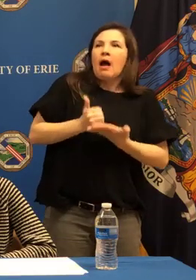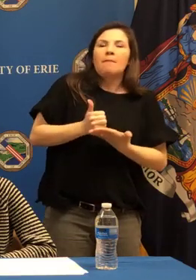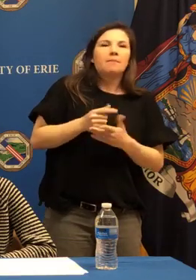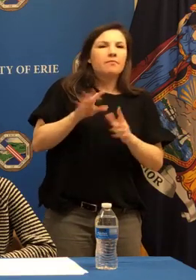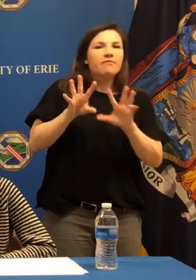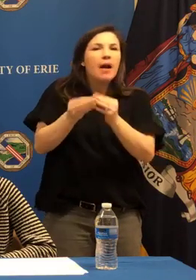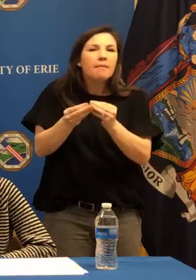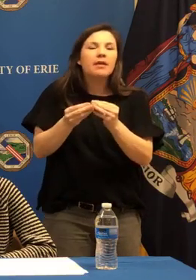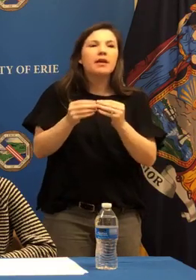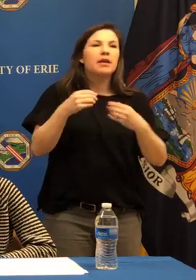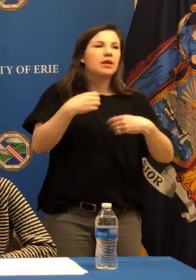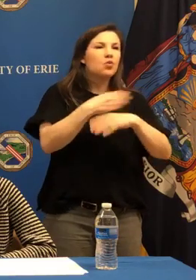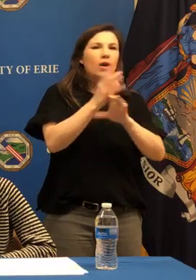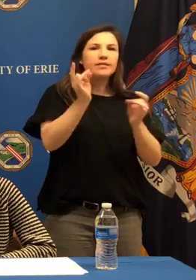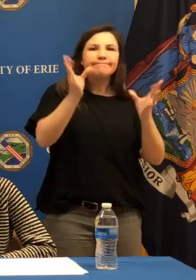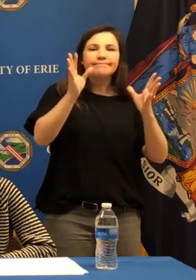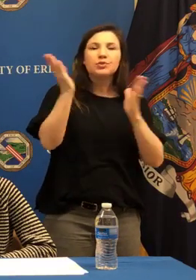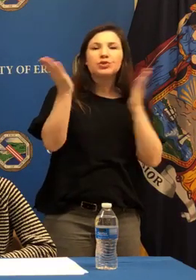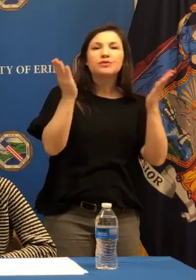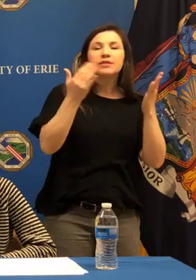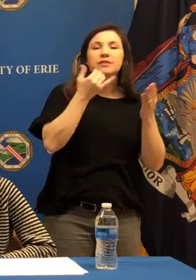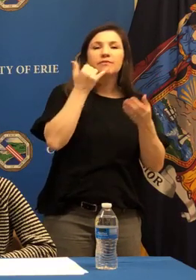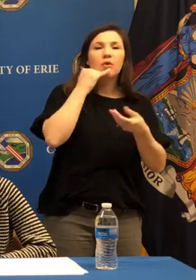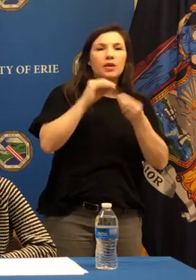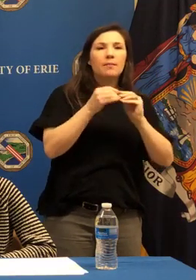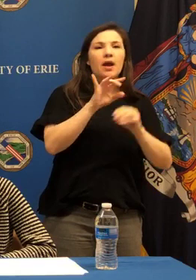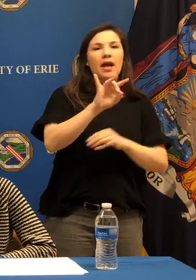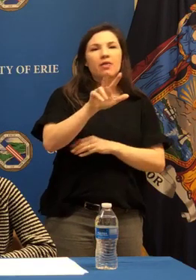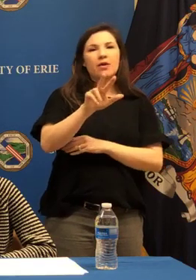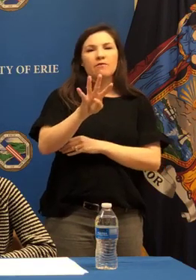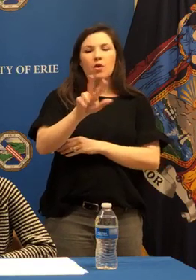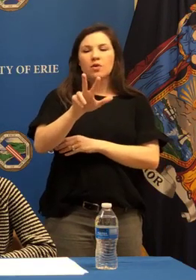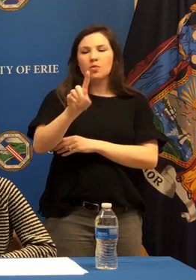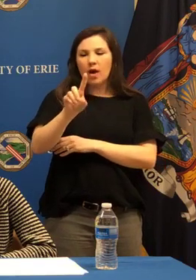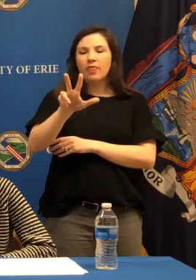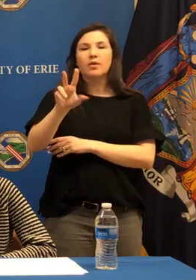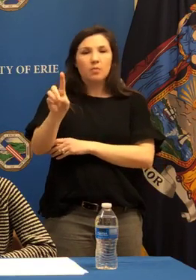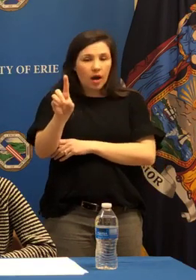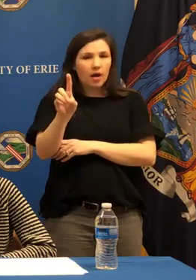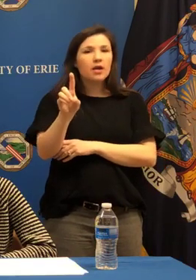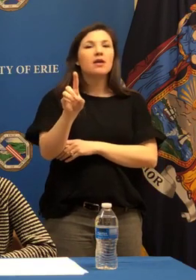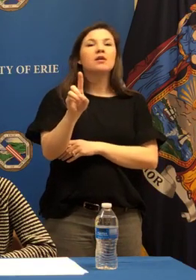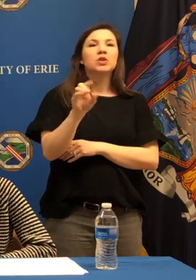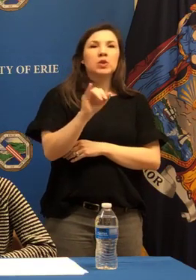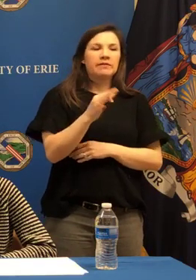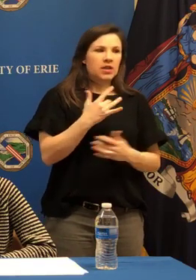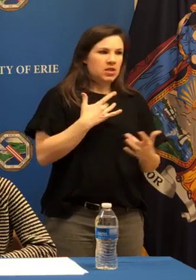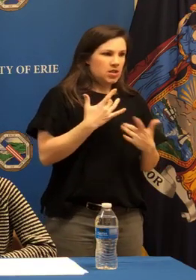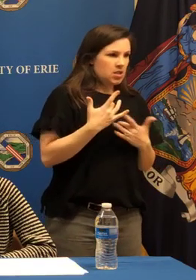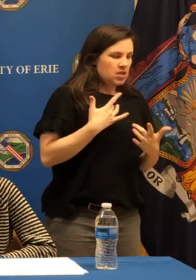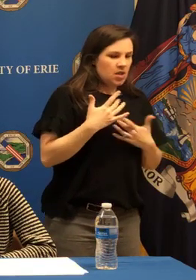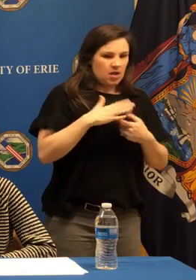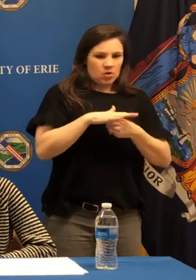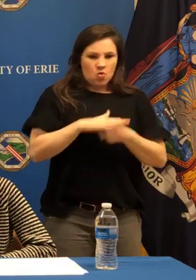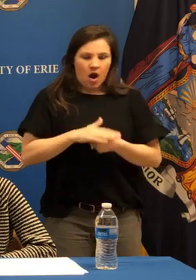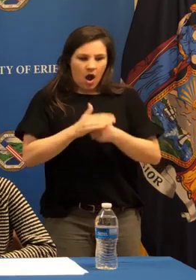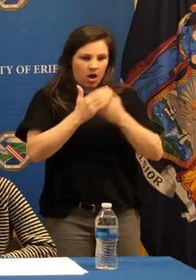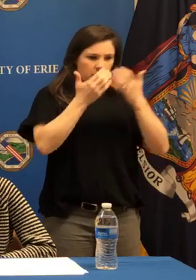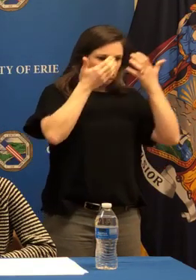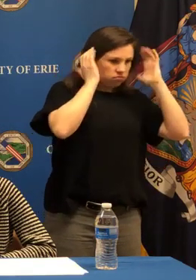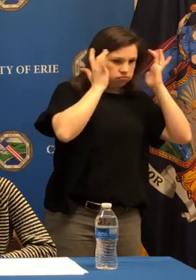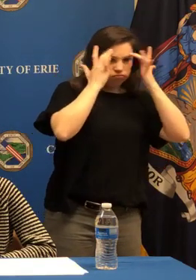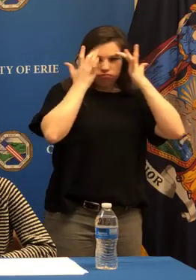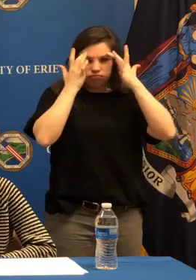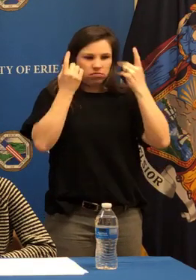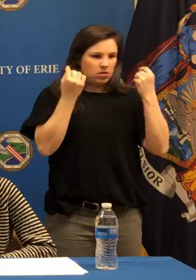members. Our crisis service hotline is 834-3131. So if you're really concerned, you're really stressed, you're not knowing